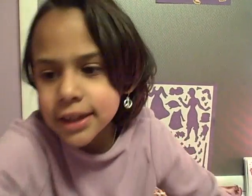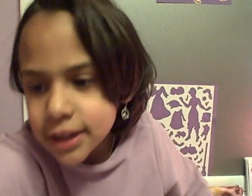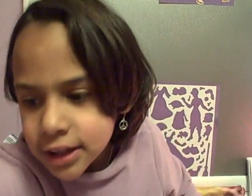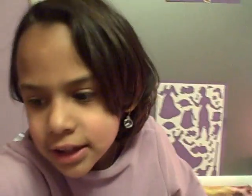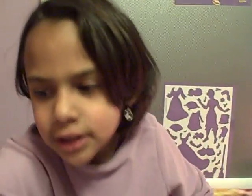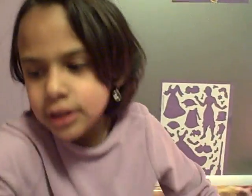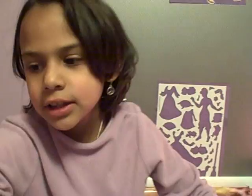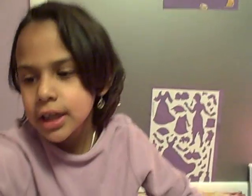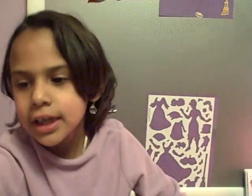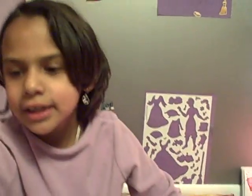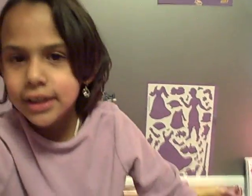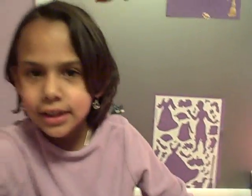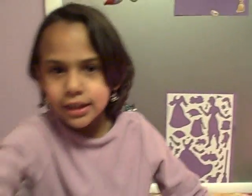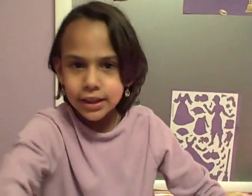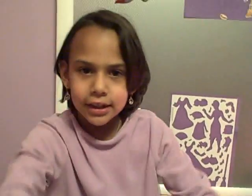hands,